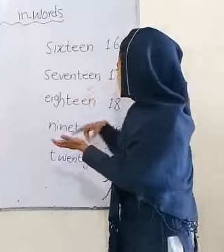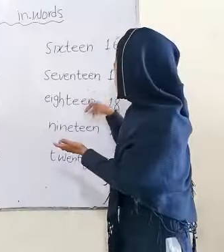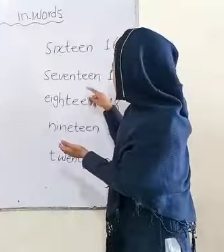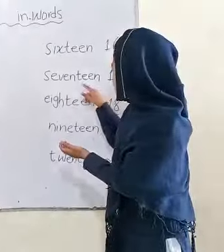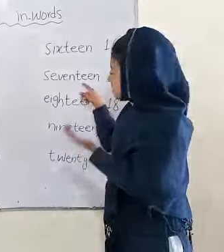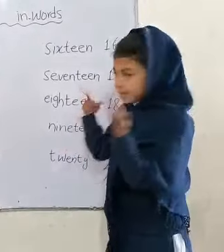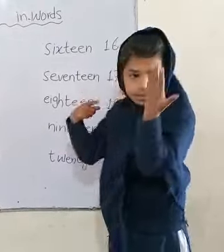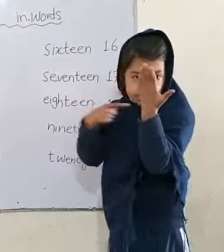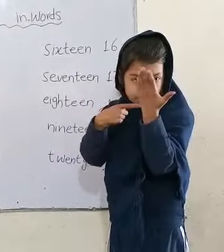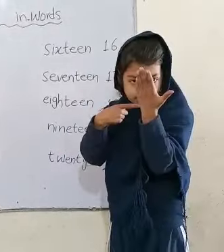T